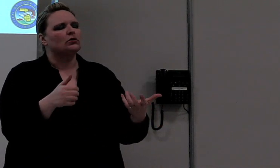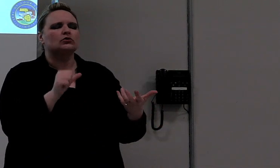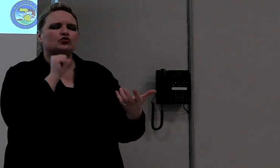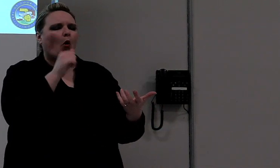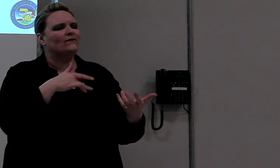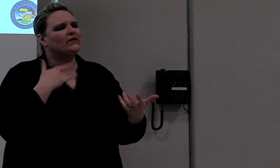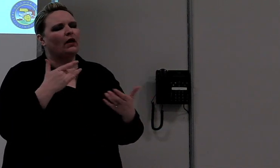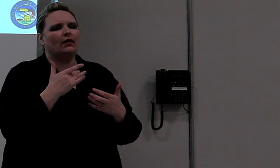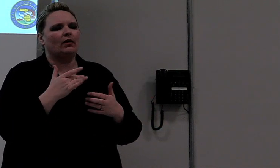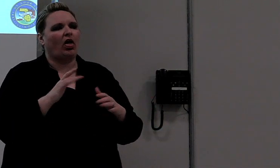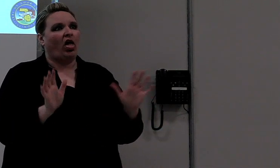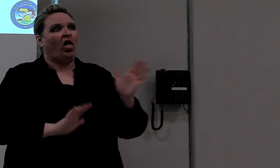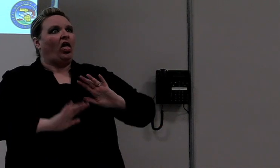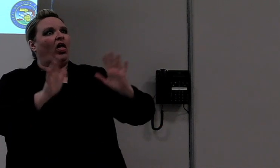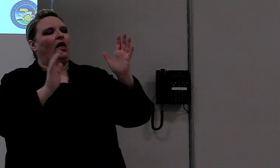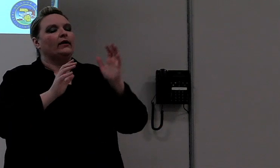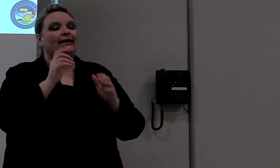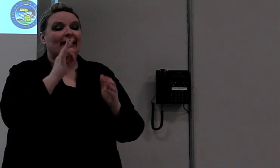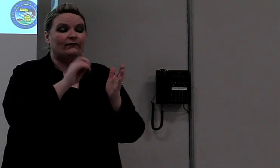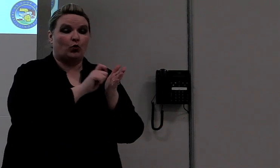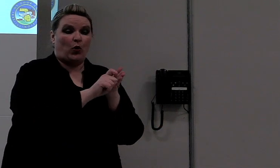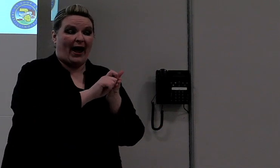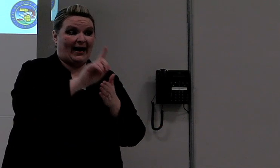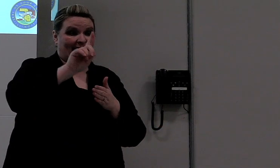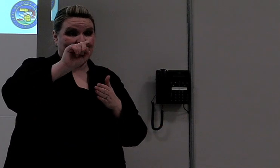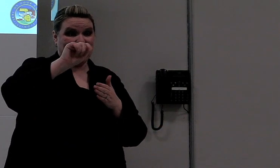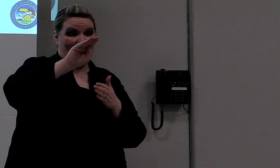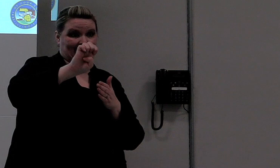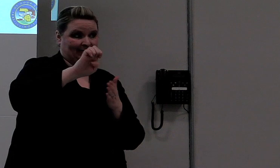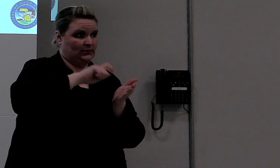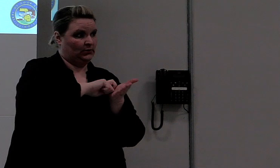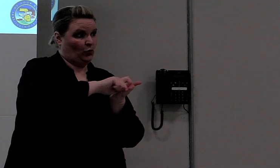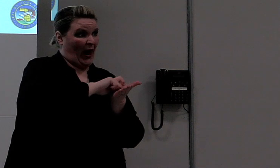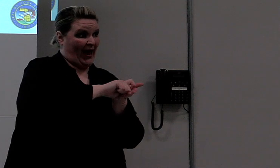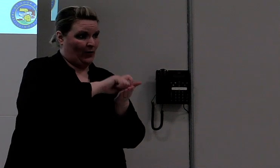If you just write the date on your photo, that's good enough for us.